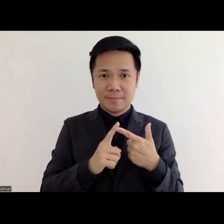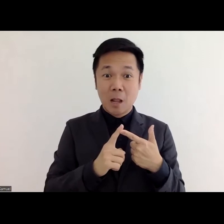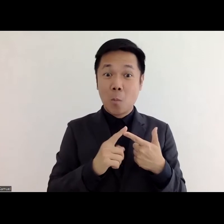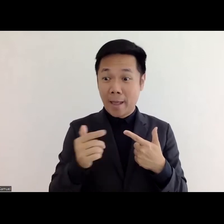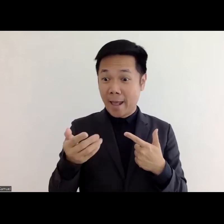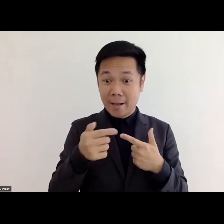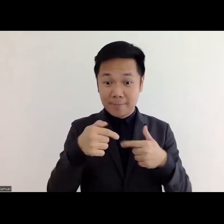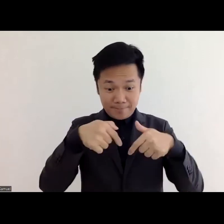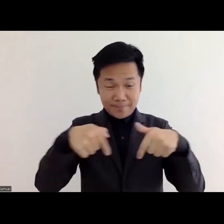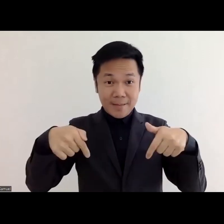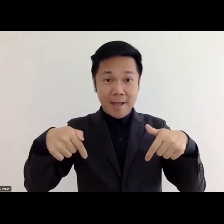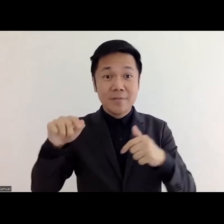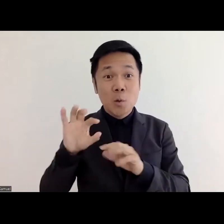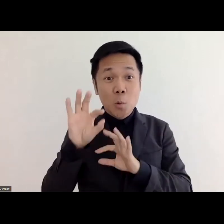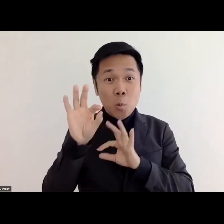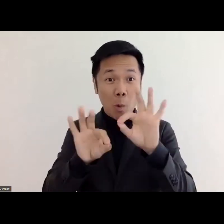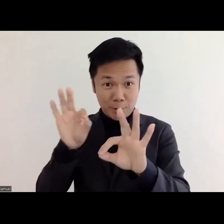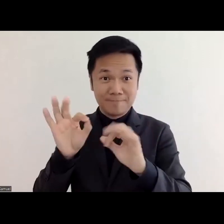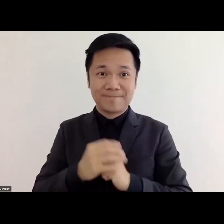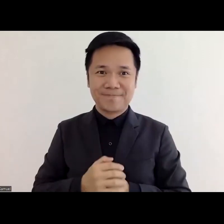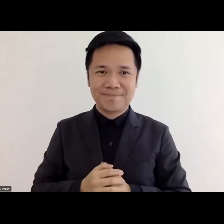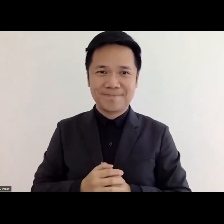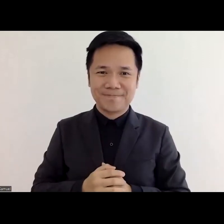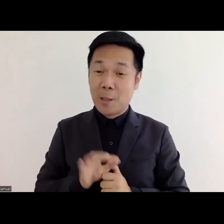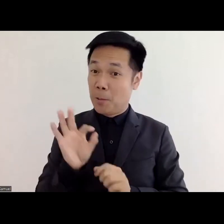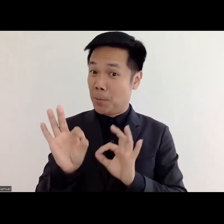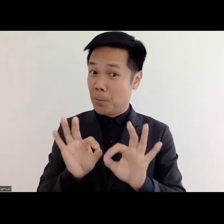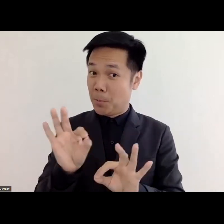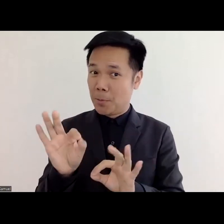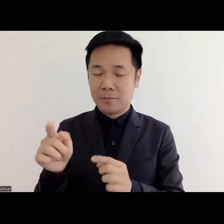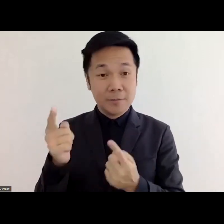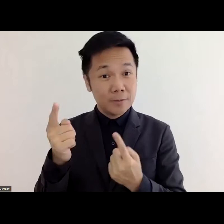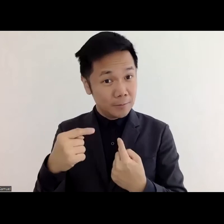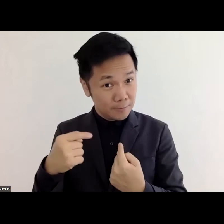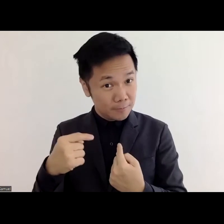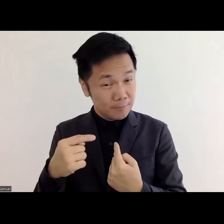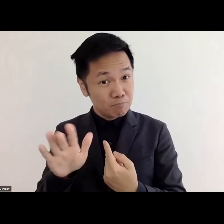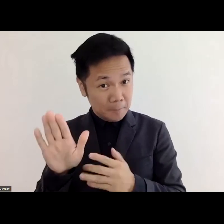questions for you to answer. Anyone can reply.